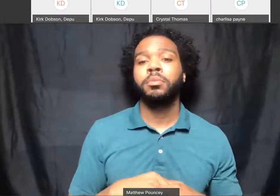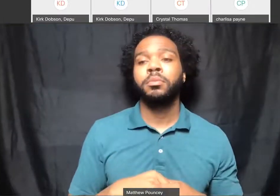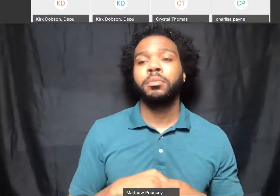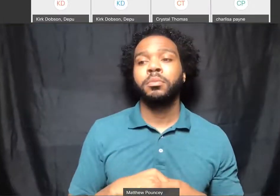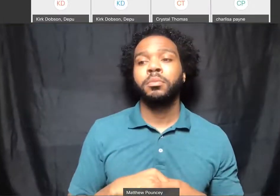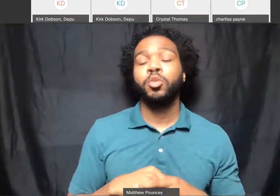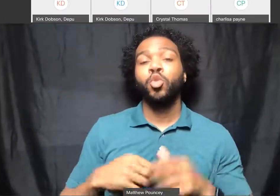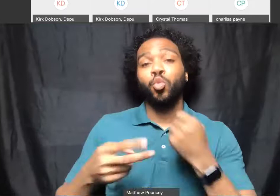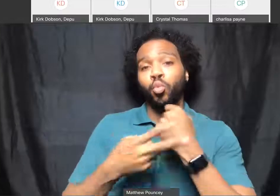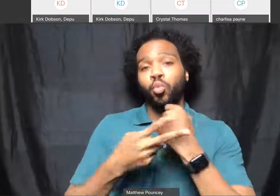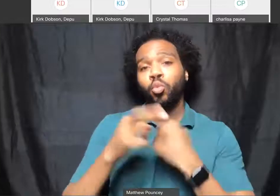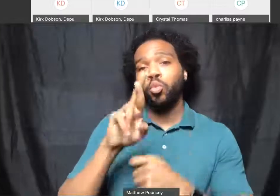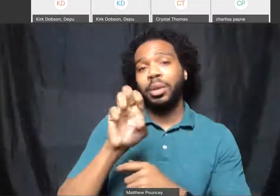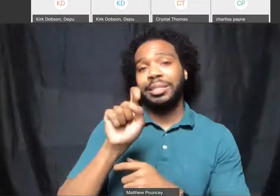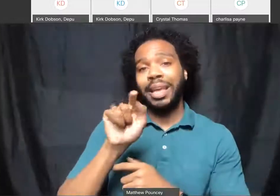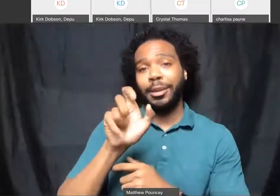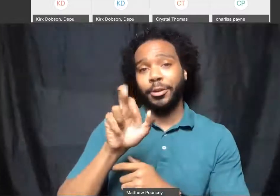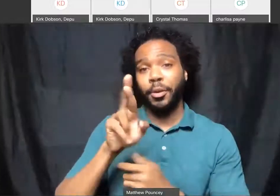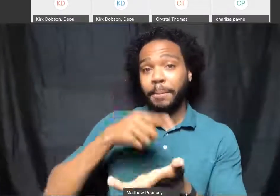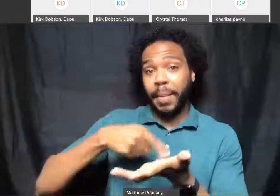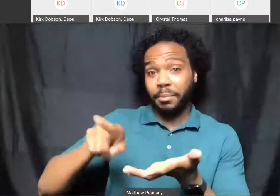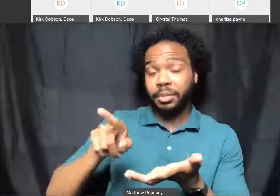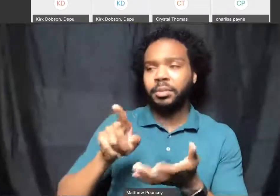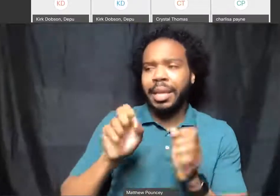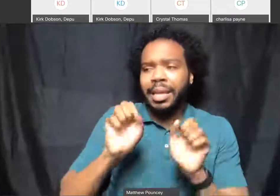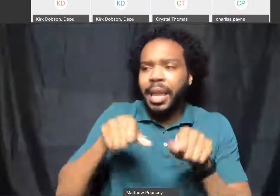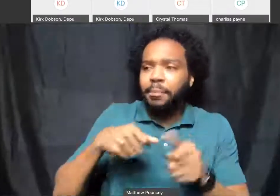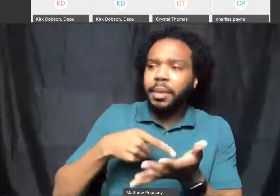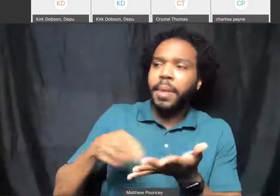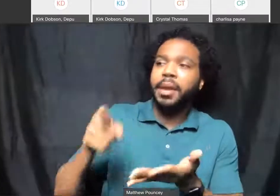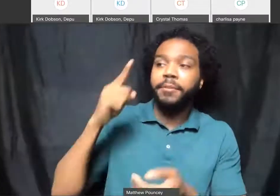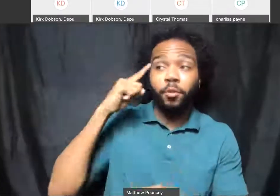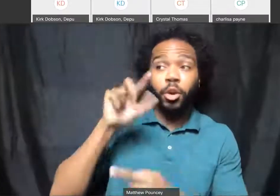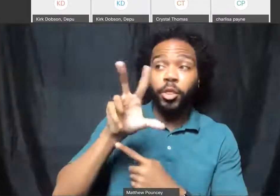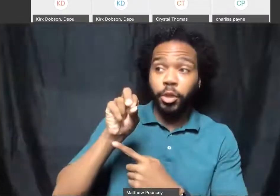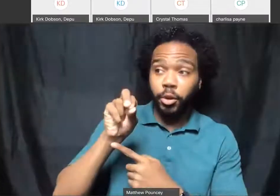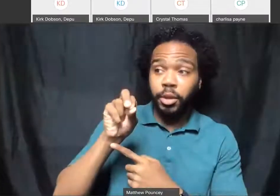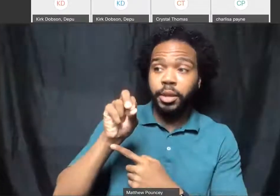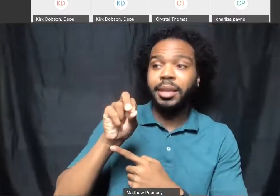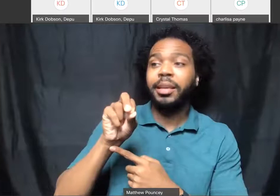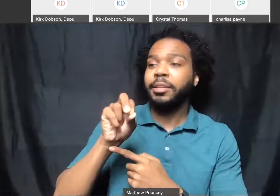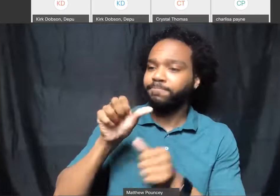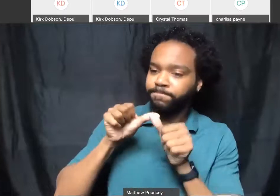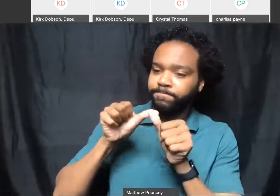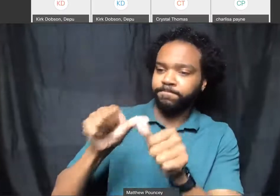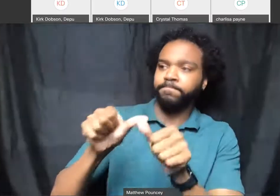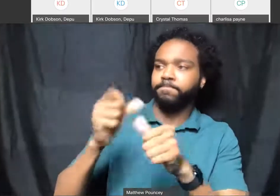retainer payments can be paid for 30 consecutive days of service,